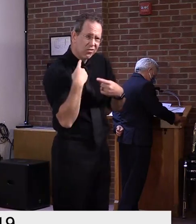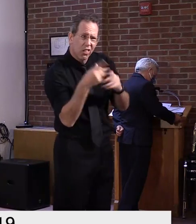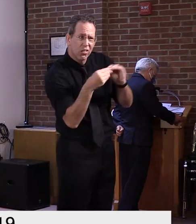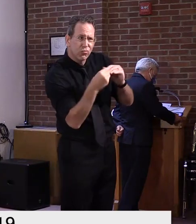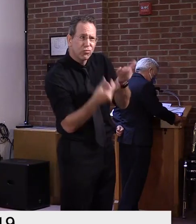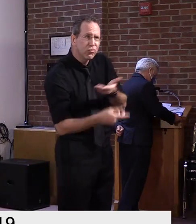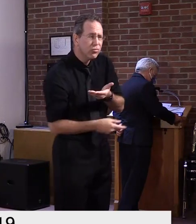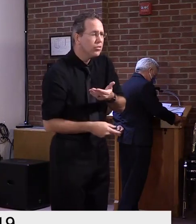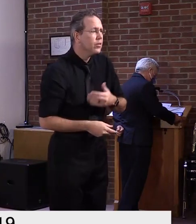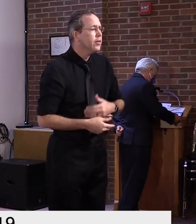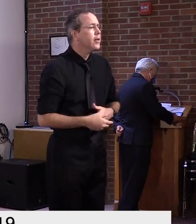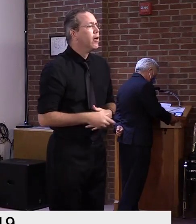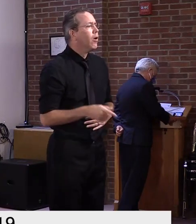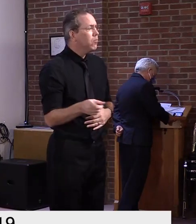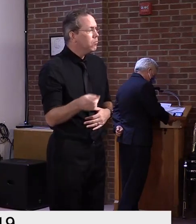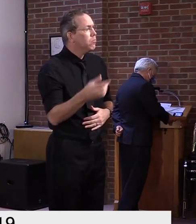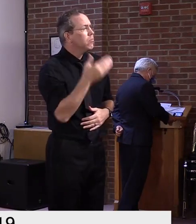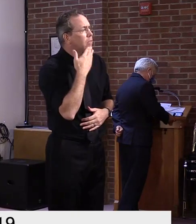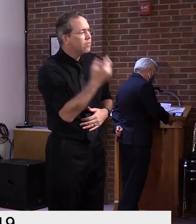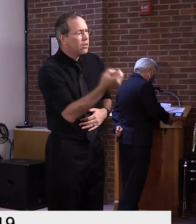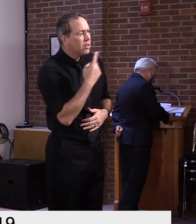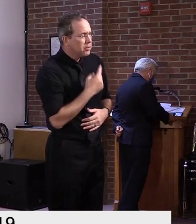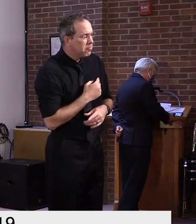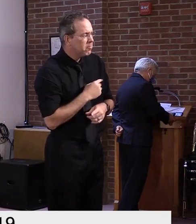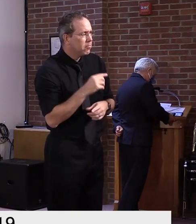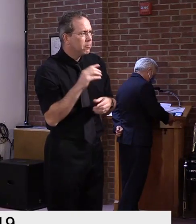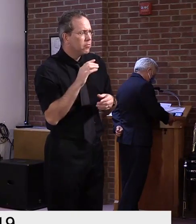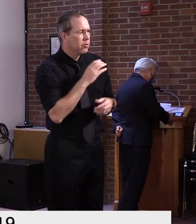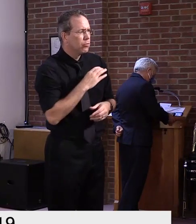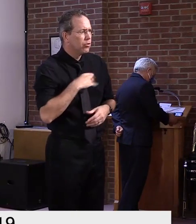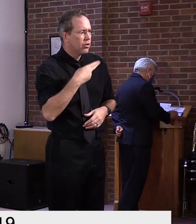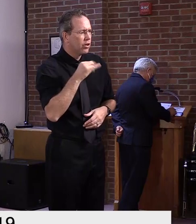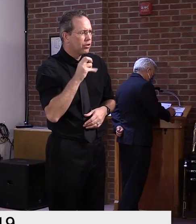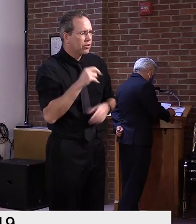for last month, just this morning.